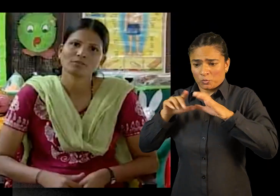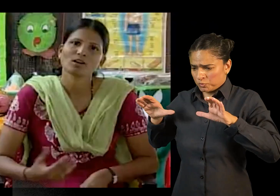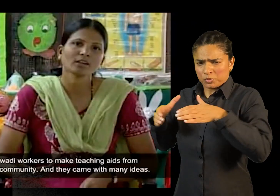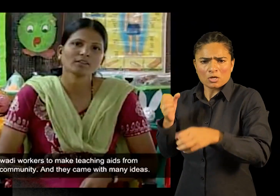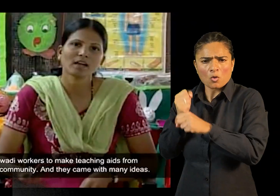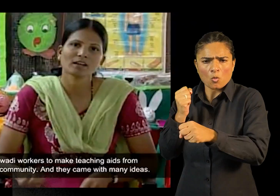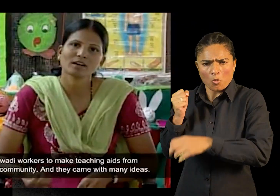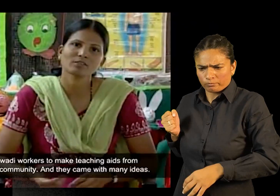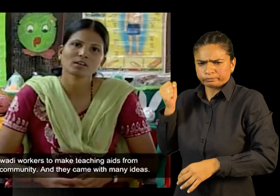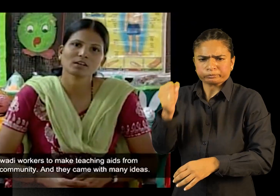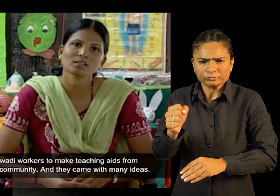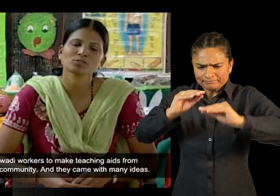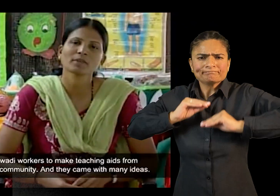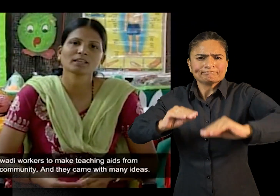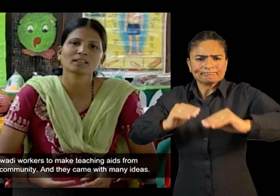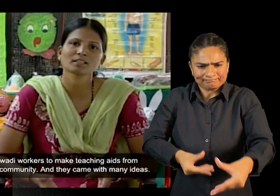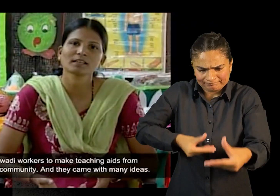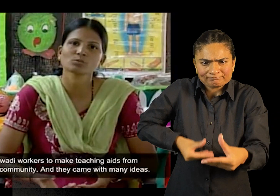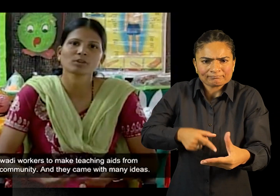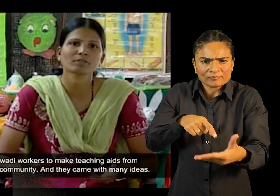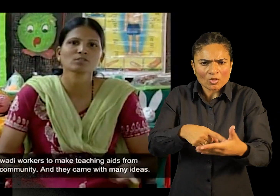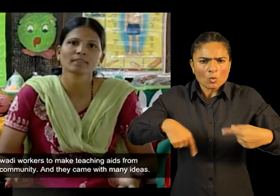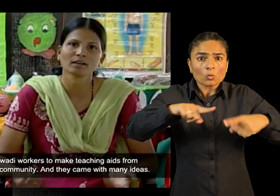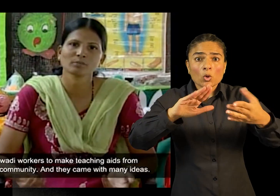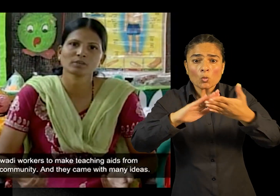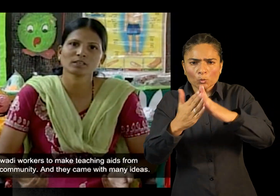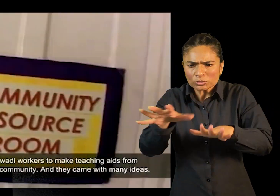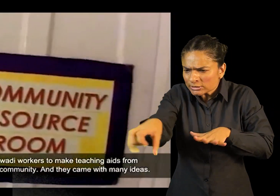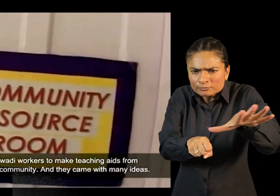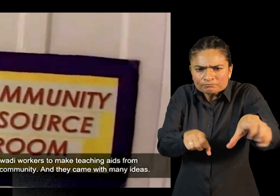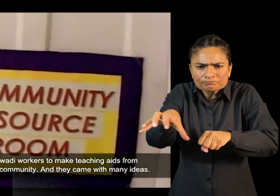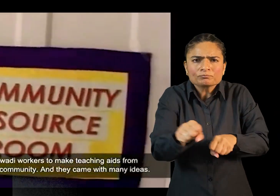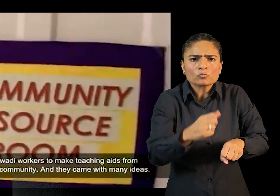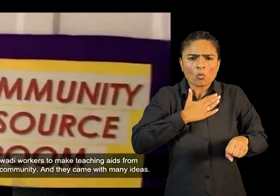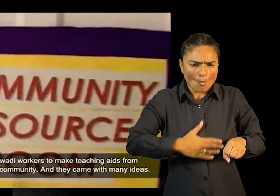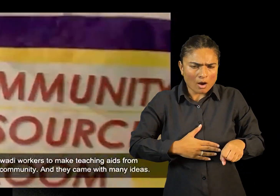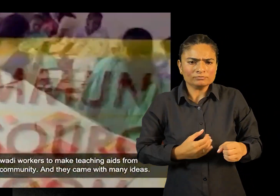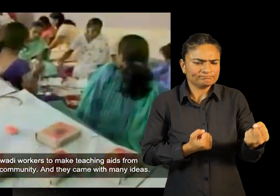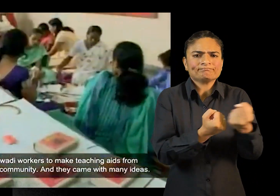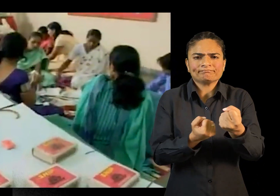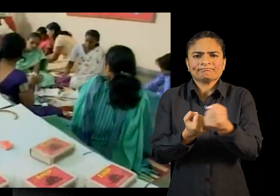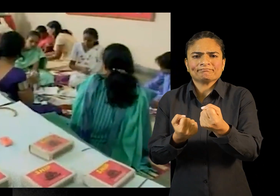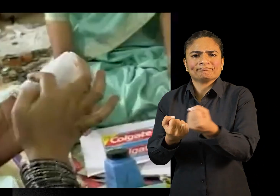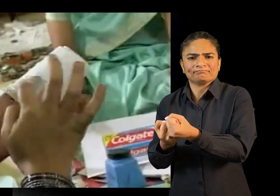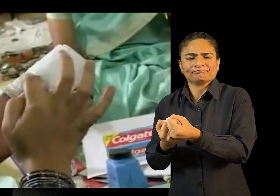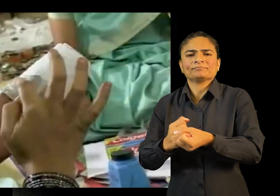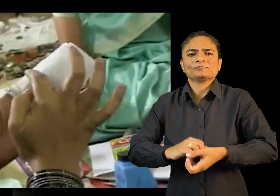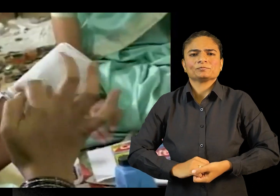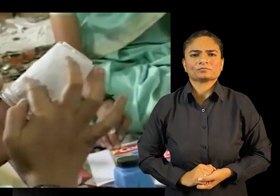We got our Anganwadi workers to make teaching aids what we saw in the community, and they came with many ideas.